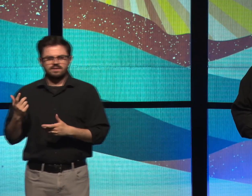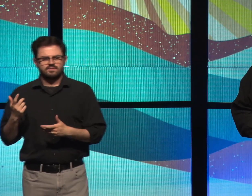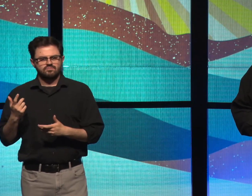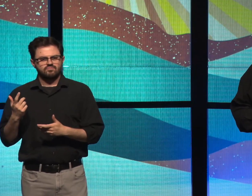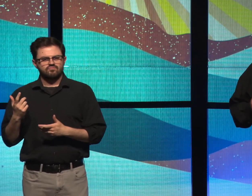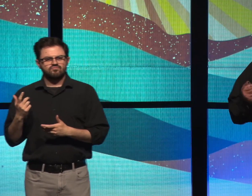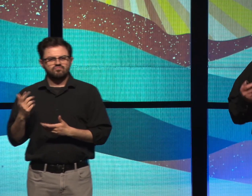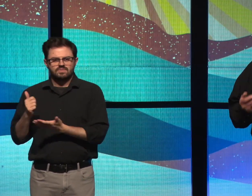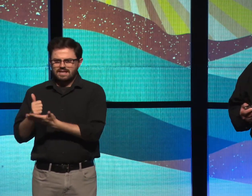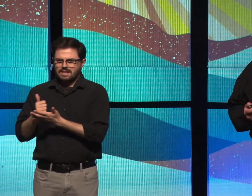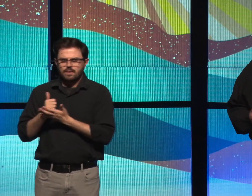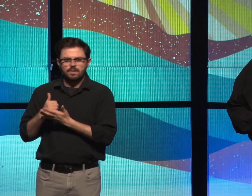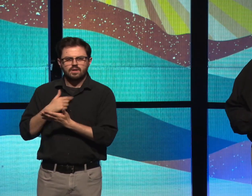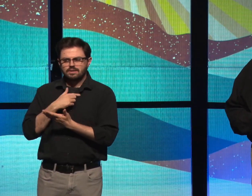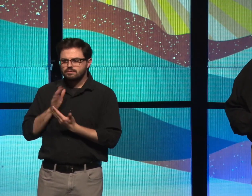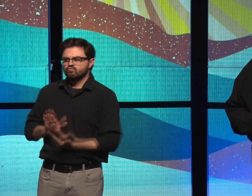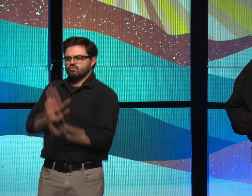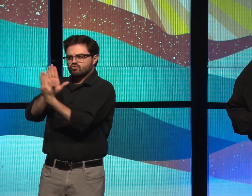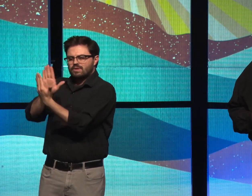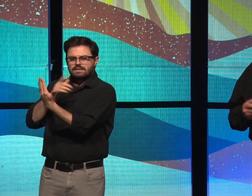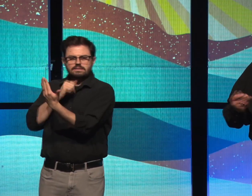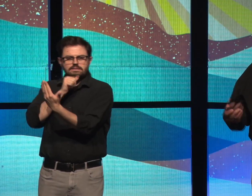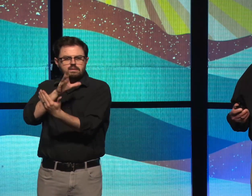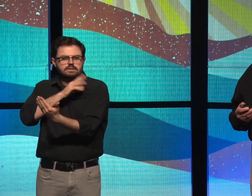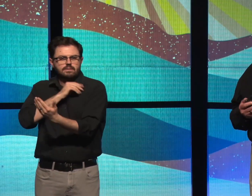today. On your Connect card,